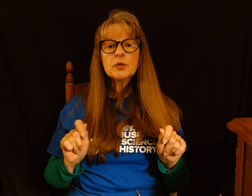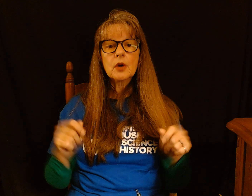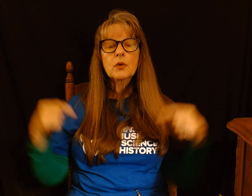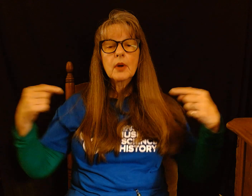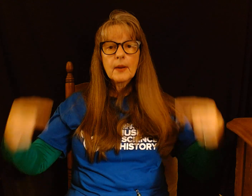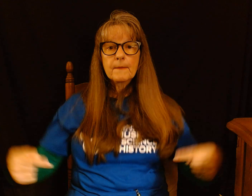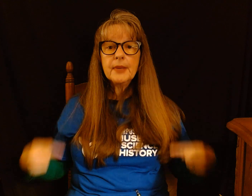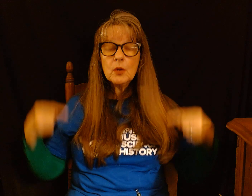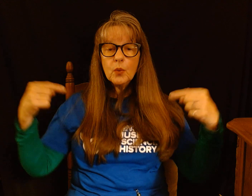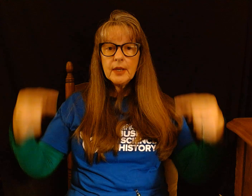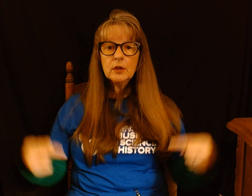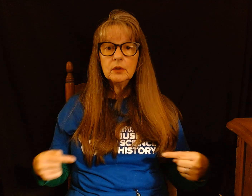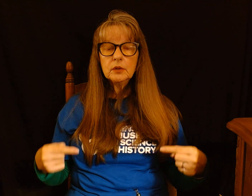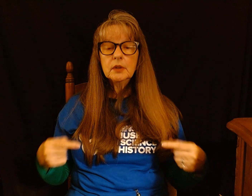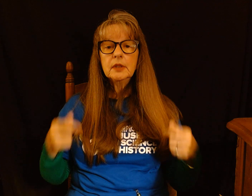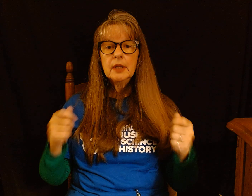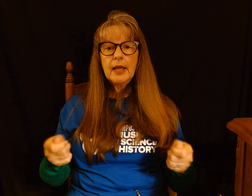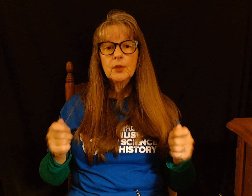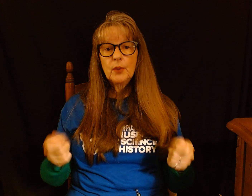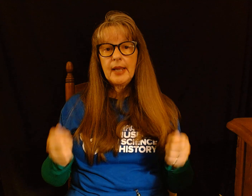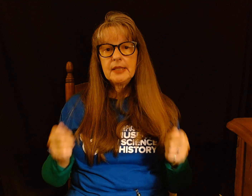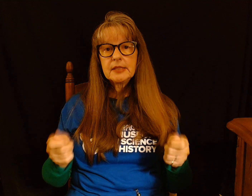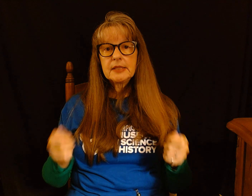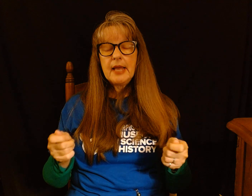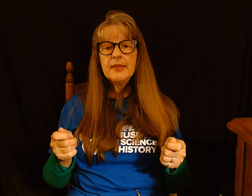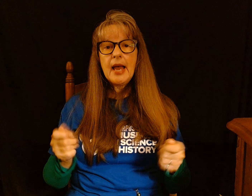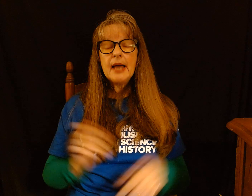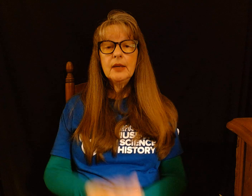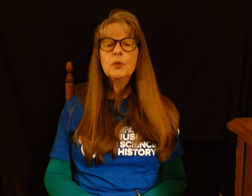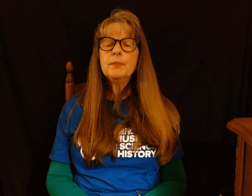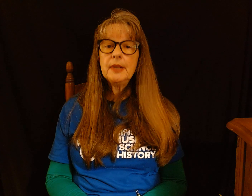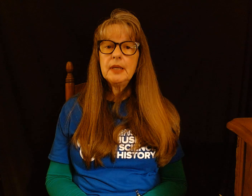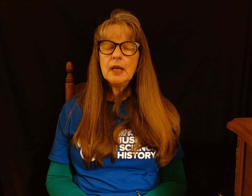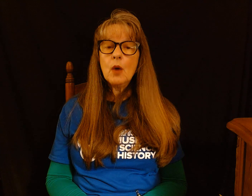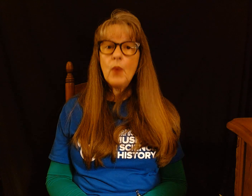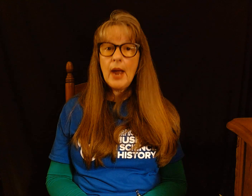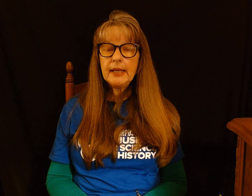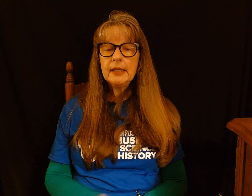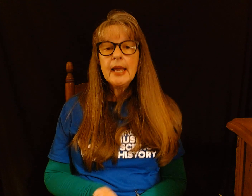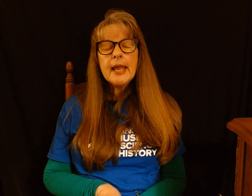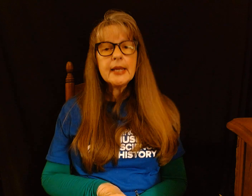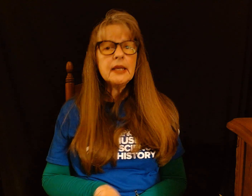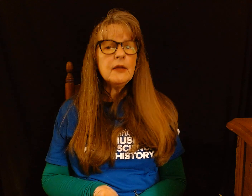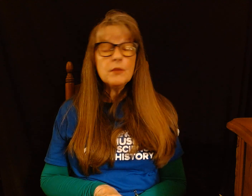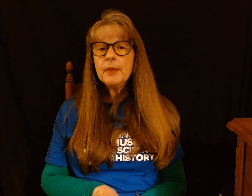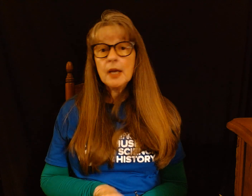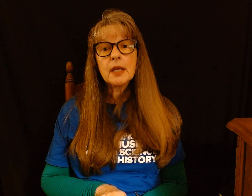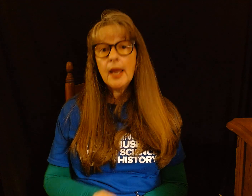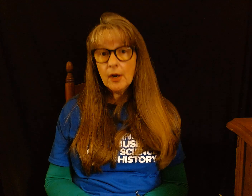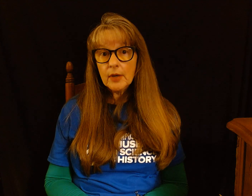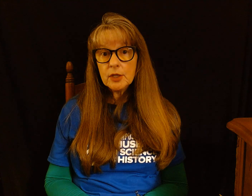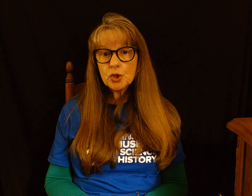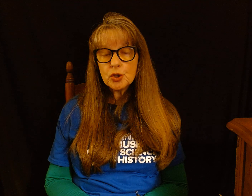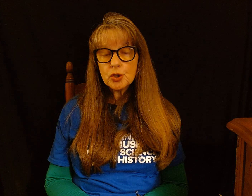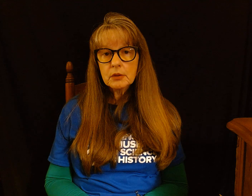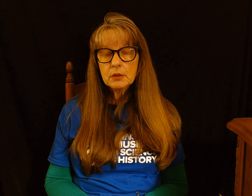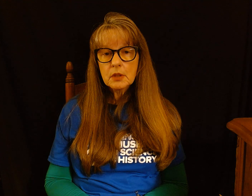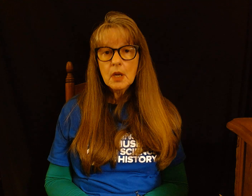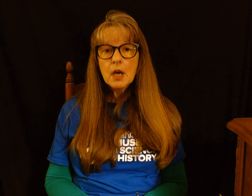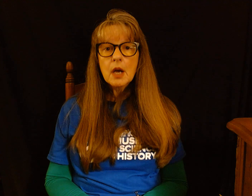So, big wheel and the reins, and that would be a wagon. It could even be a carriage.